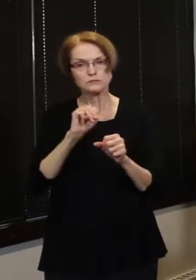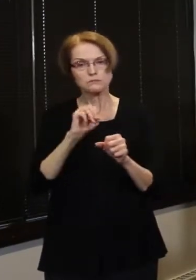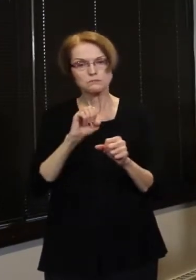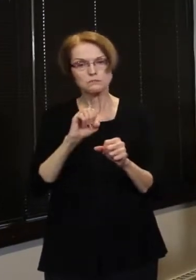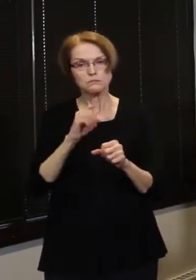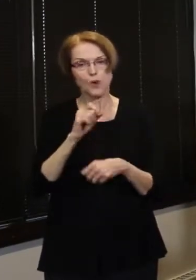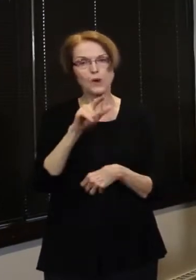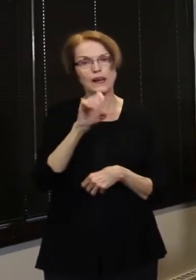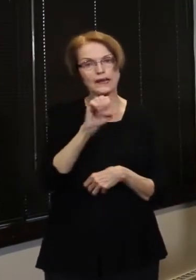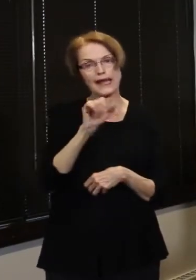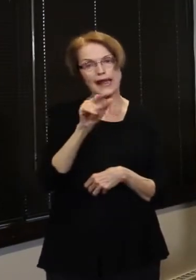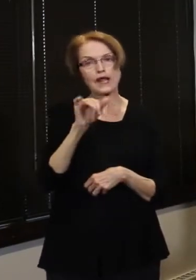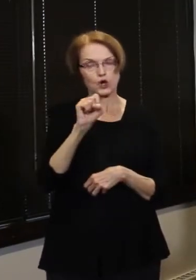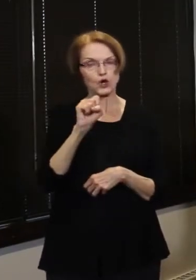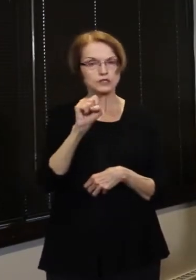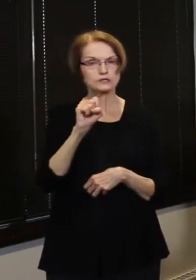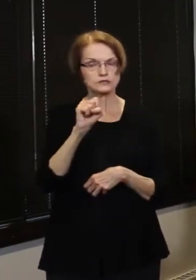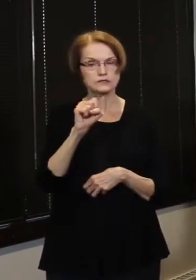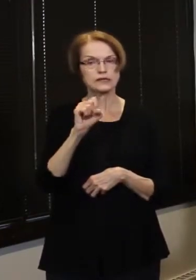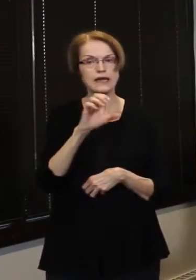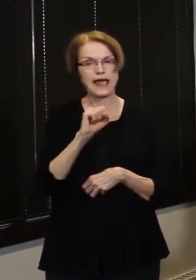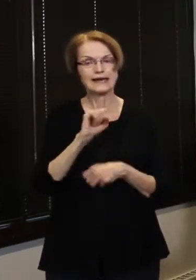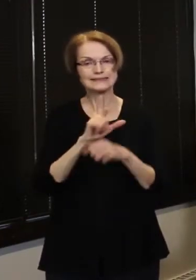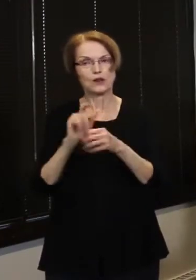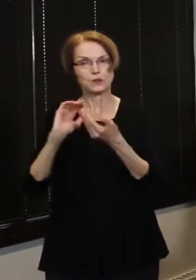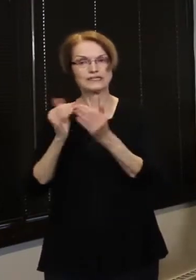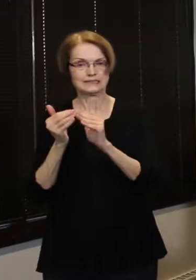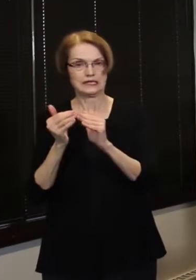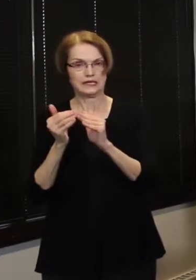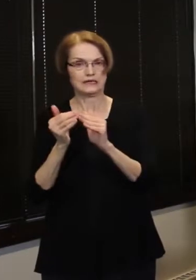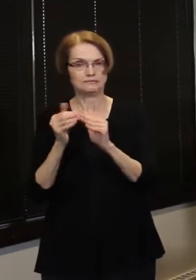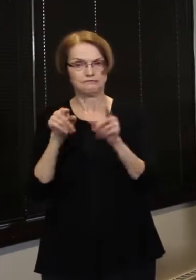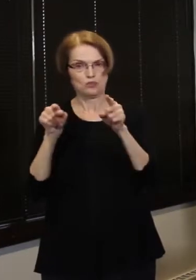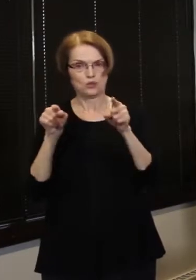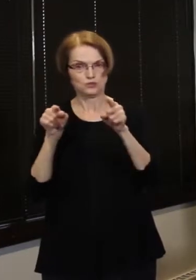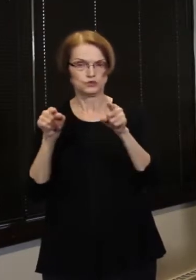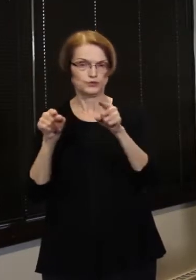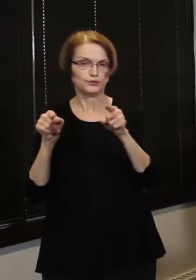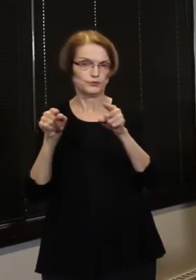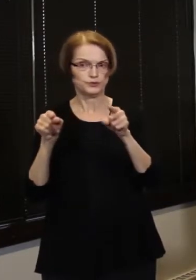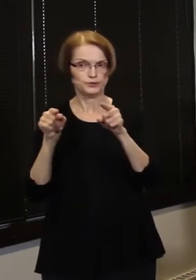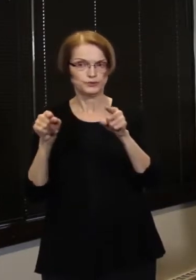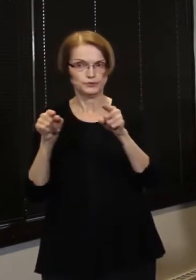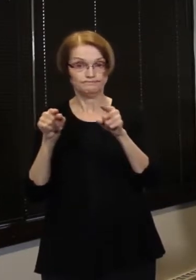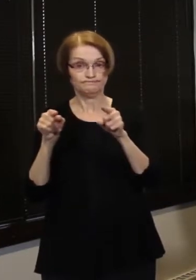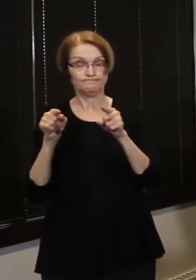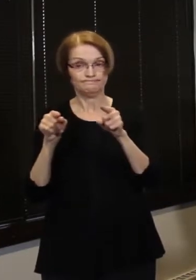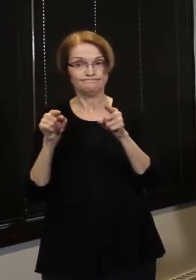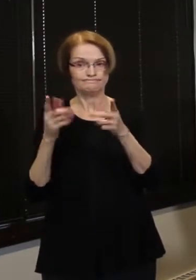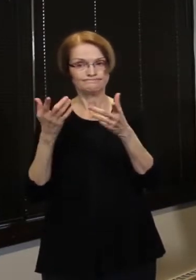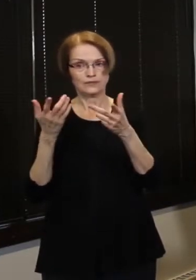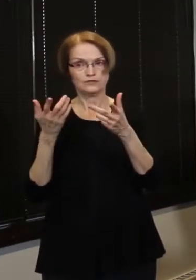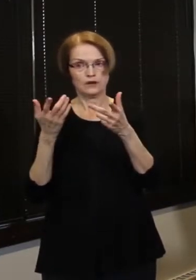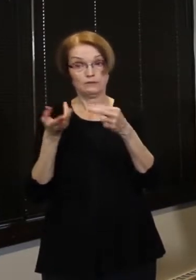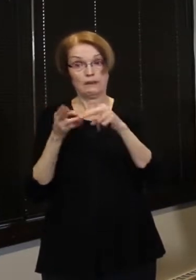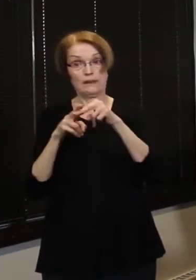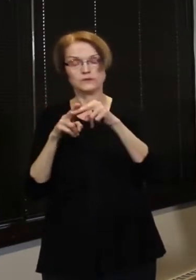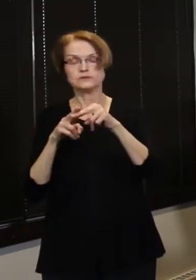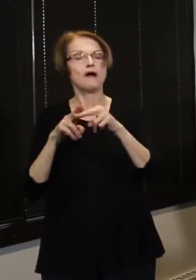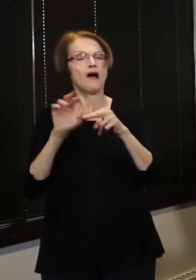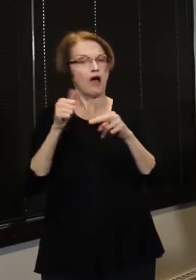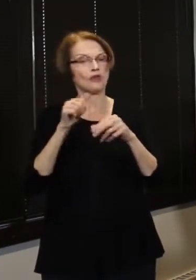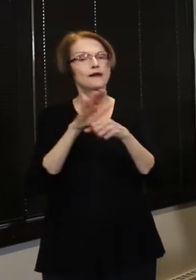Acres on the east side, and then St. Louis City. The rest of the map, though, has seen a decrease in the number of reported cases.